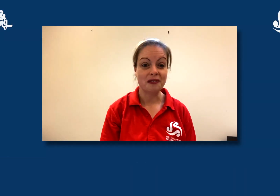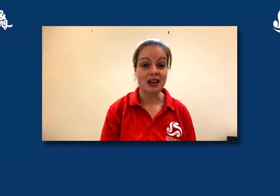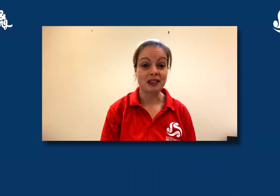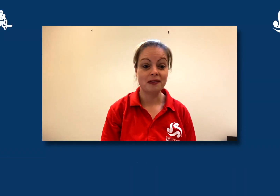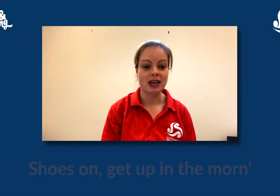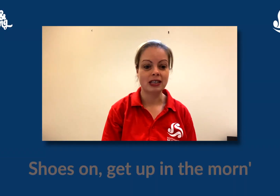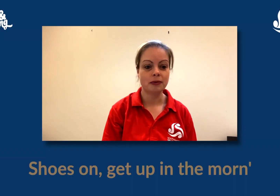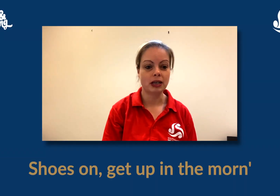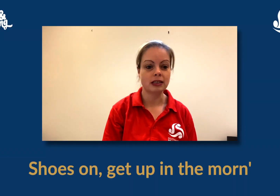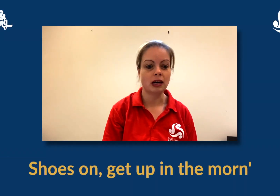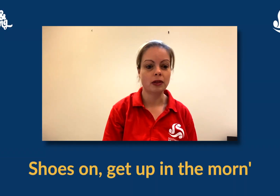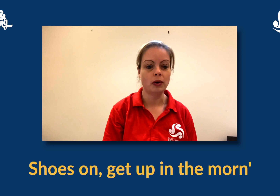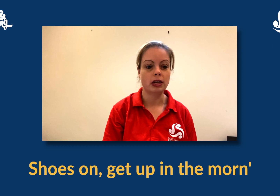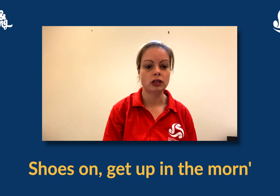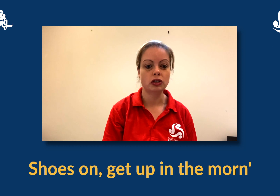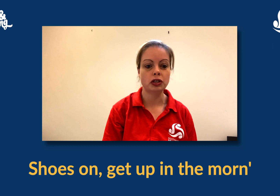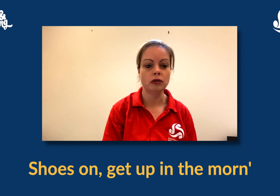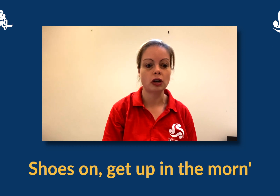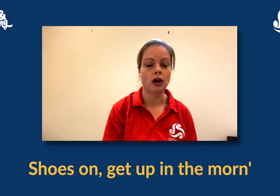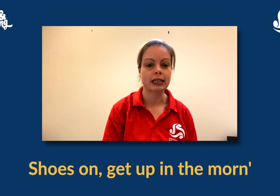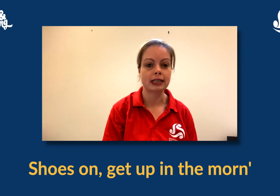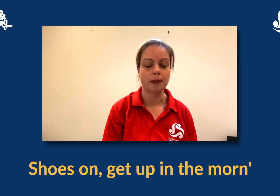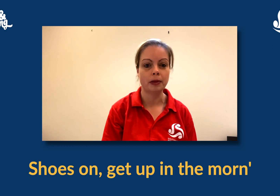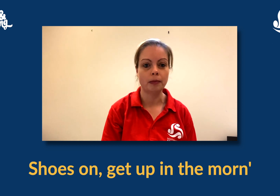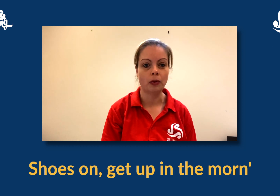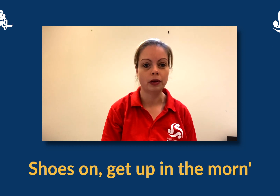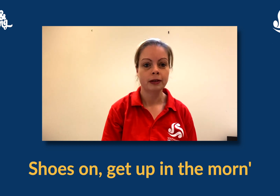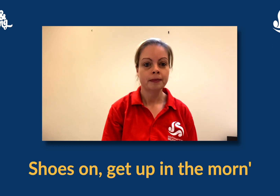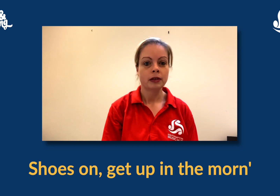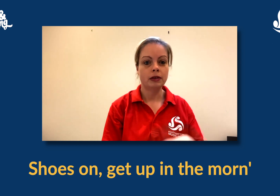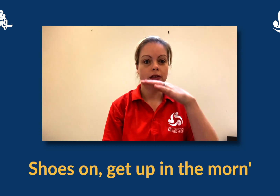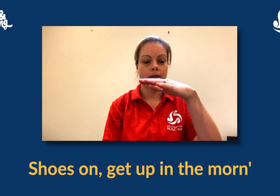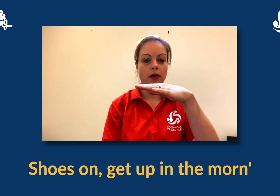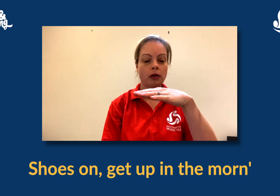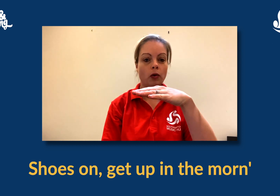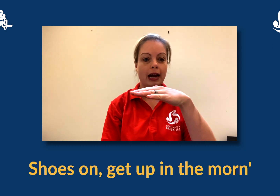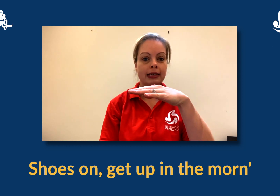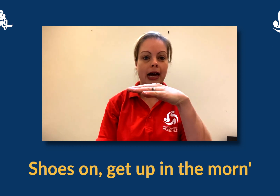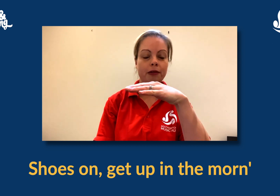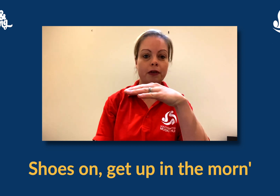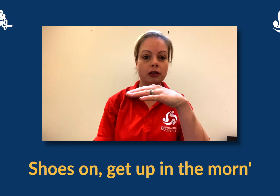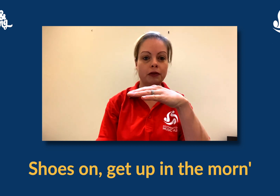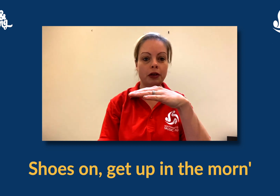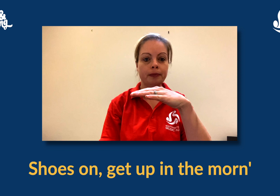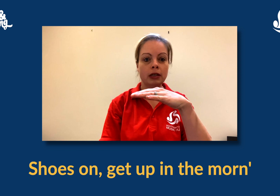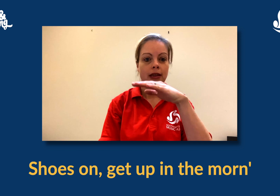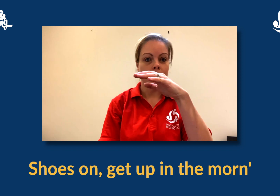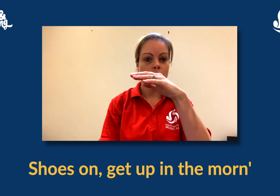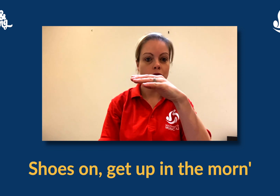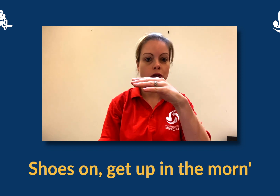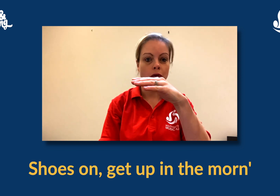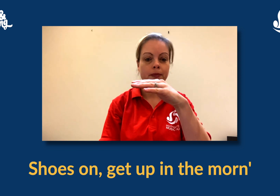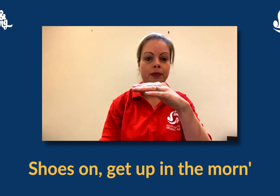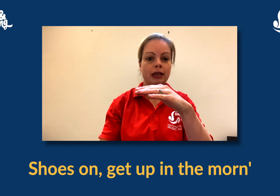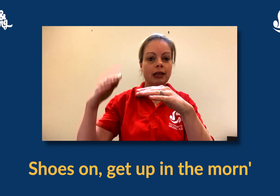So the first verse, we're going to start with the words, shoes on, get up in the morn. I want you to put one hand out in front of you, that's